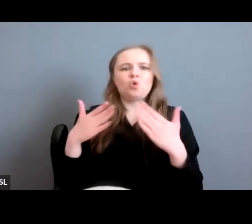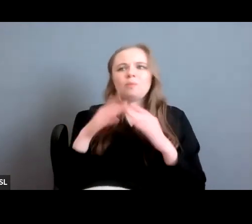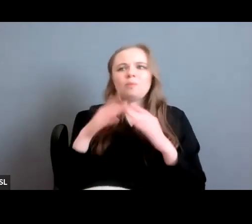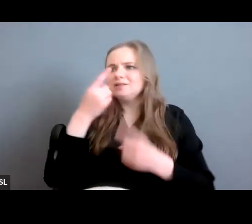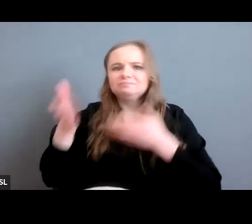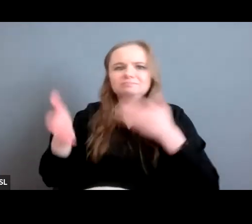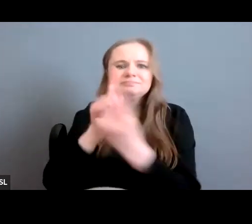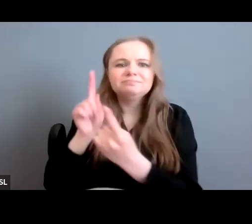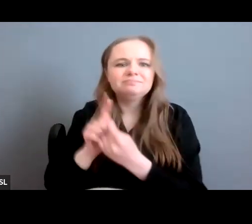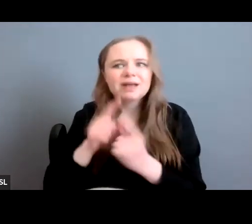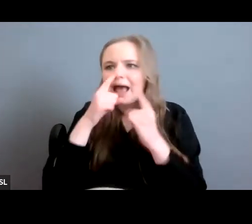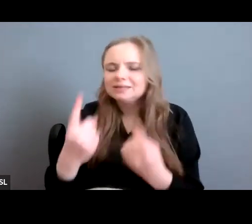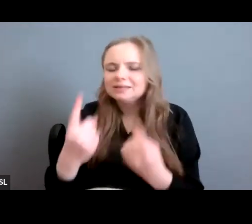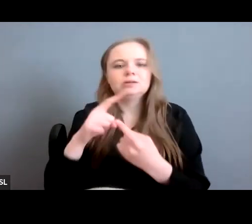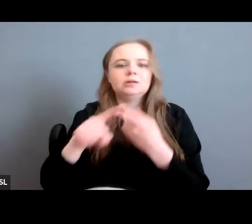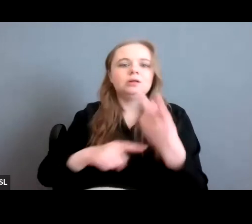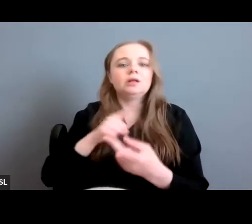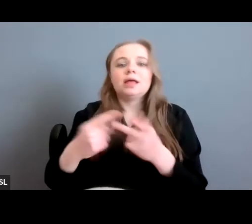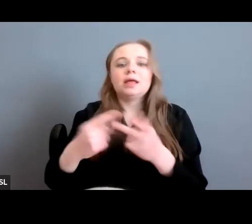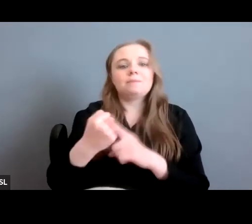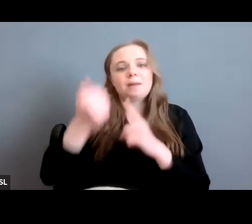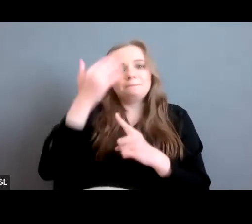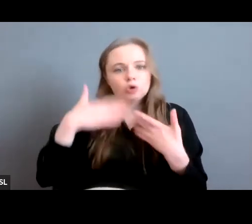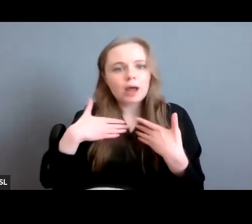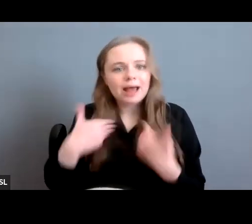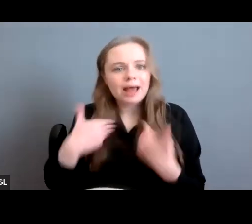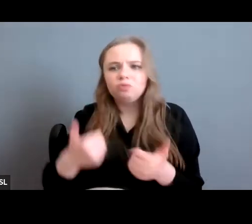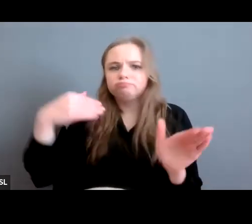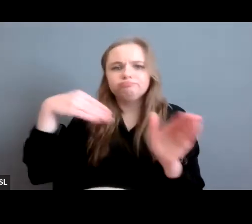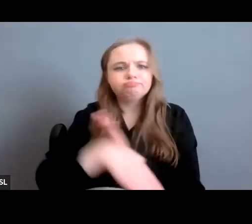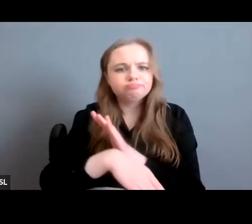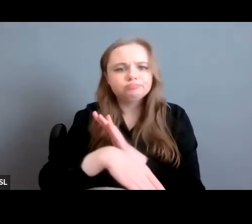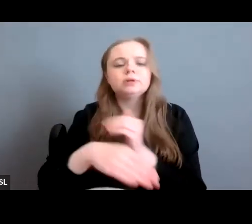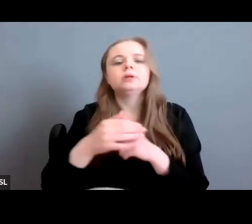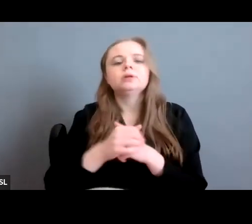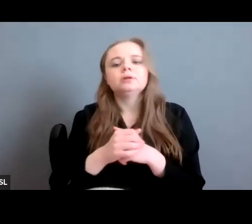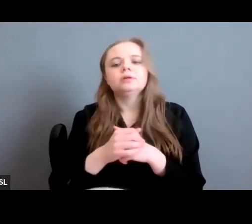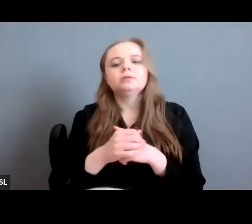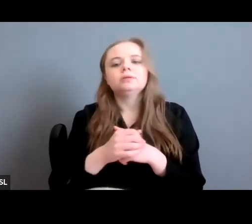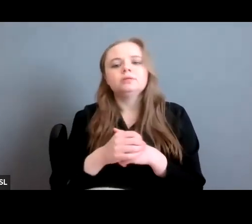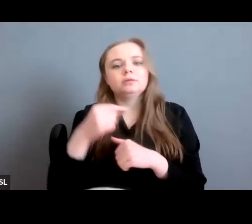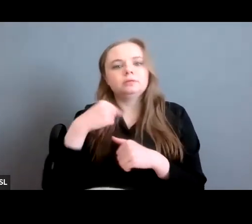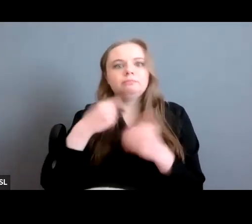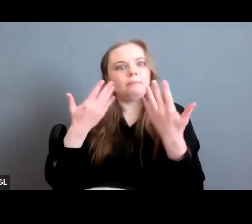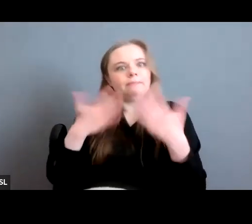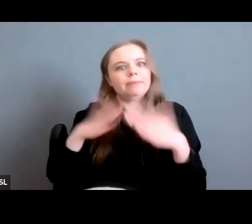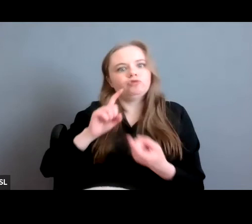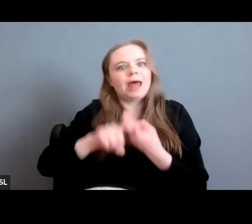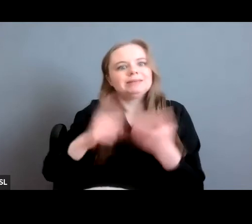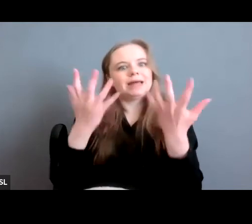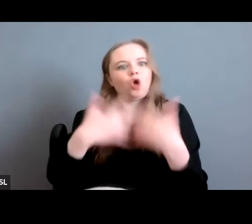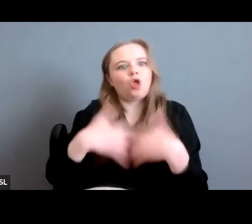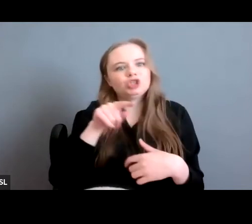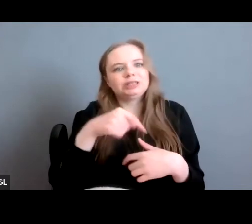have experienced, being someone who's been shielding for a year. I have been relying on tech as my main way